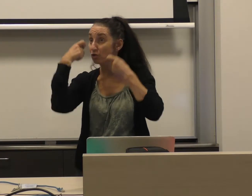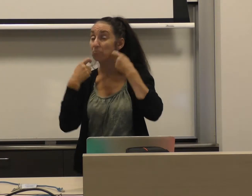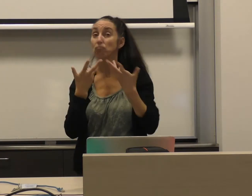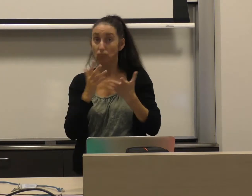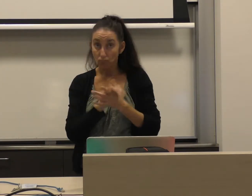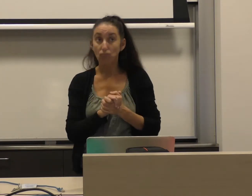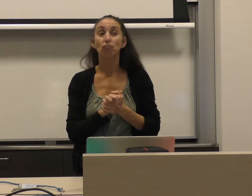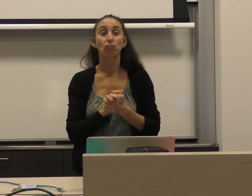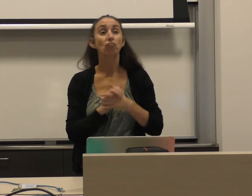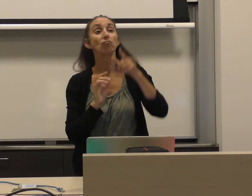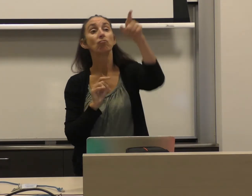Facial expression. Yes.